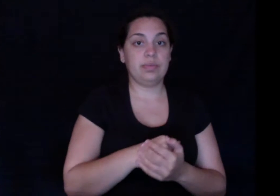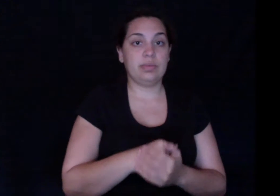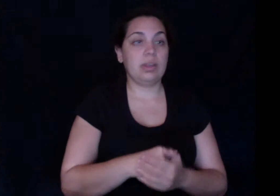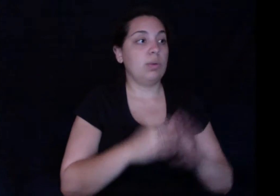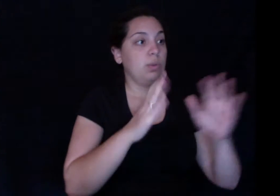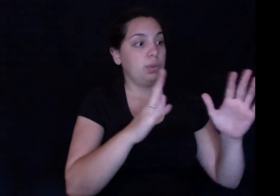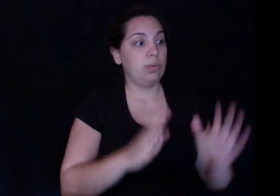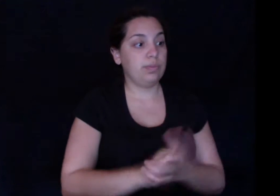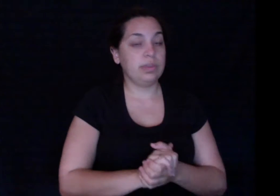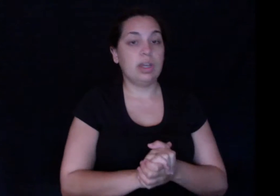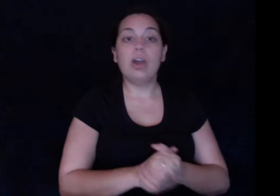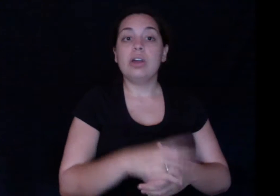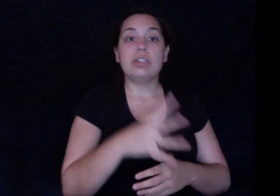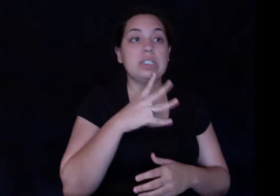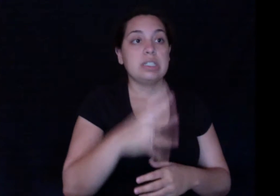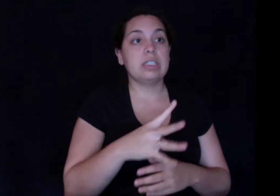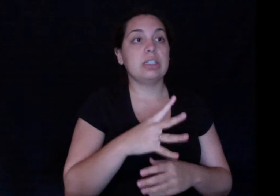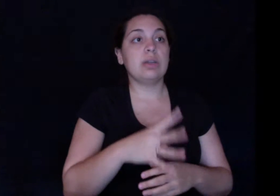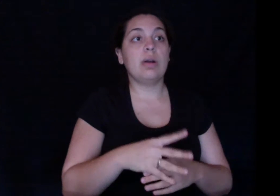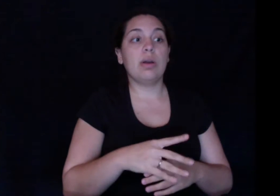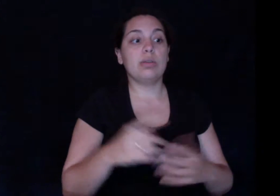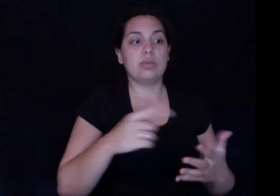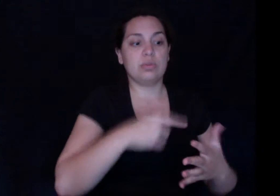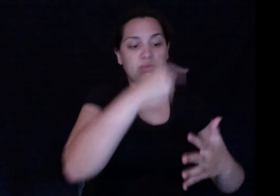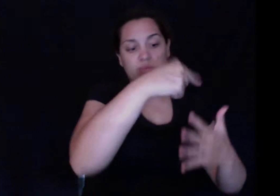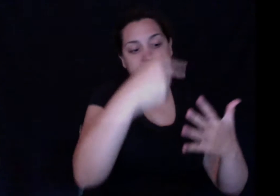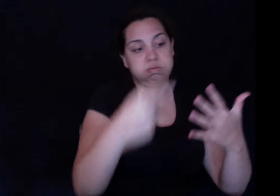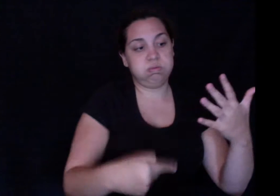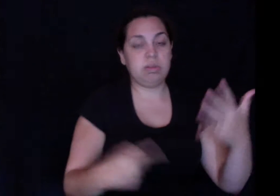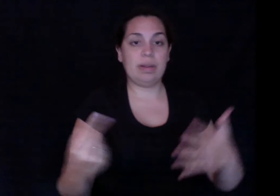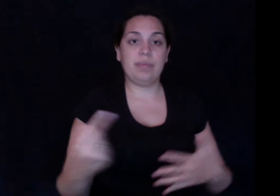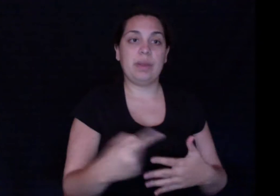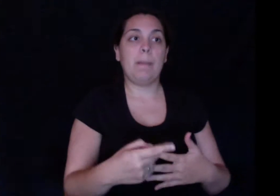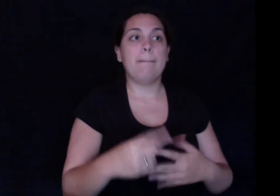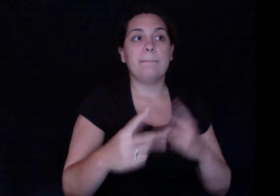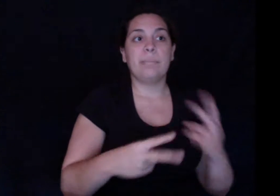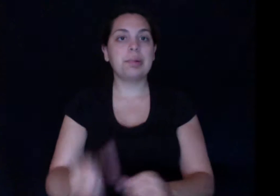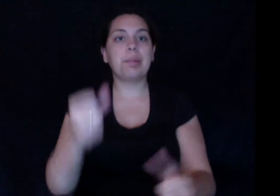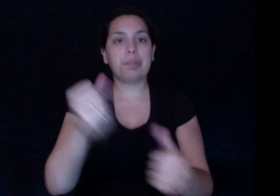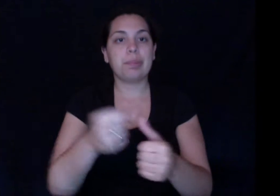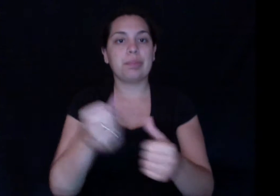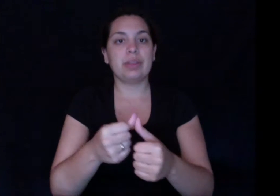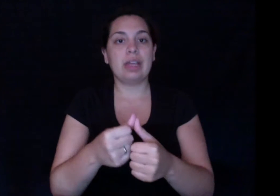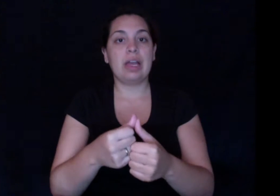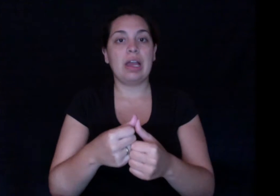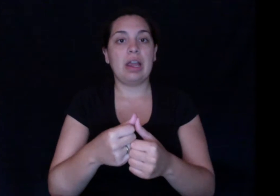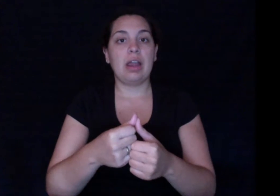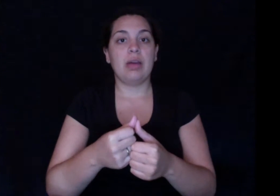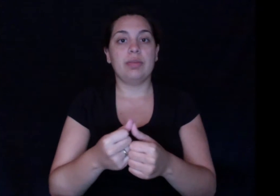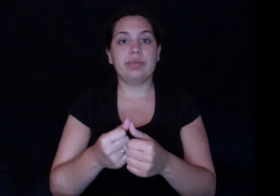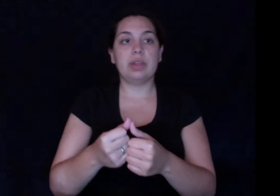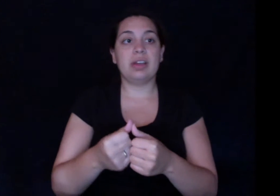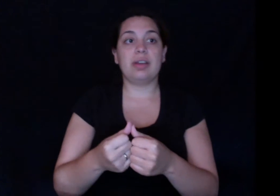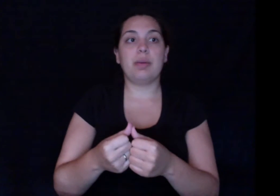recorded halfway across the world, so please excuse the rougher sound quality for this story. But before we hear from James, let's flip on